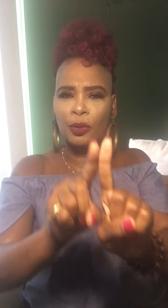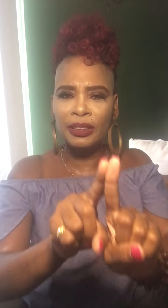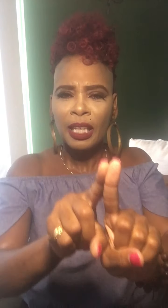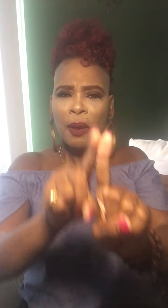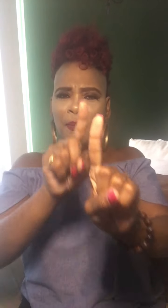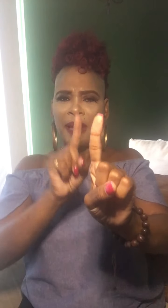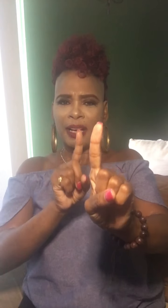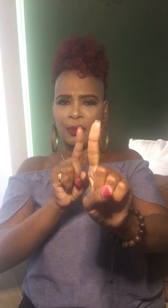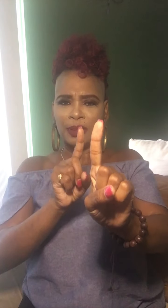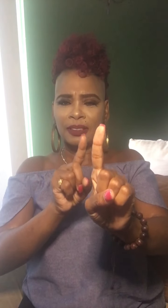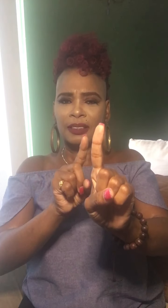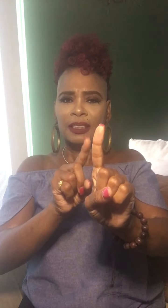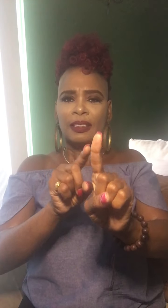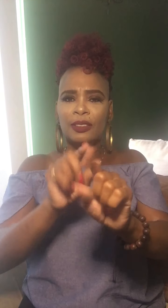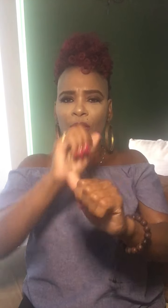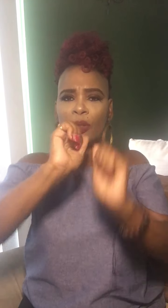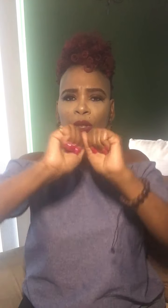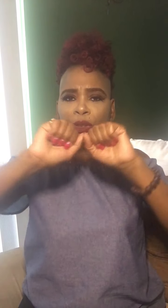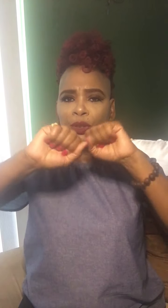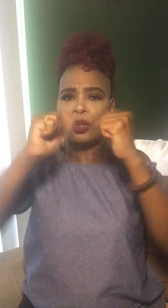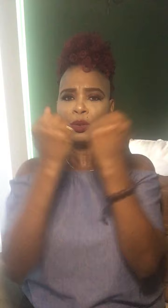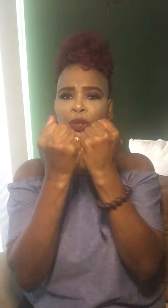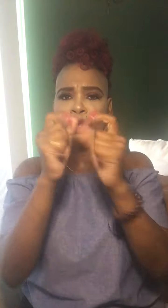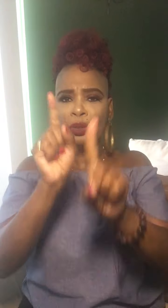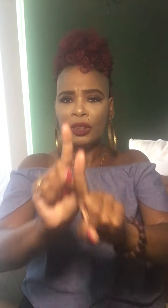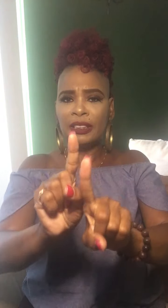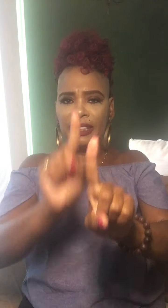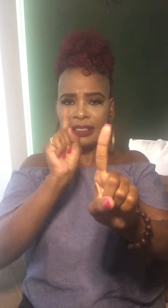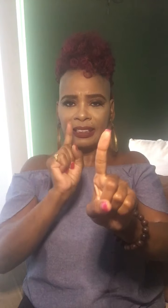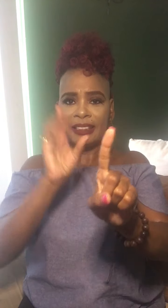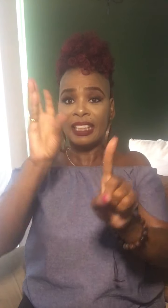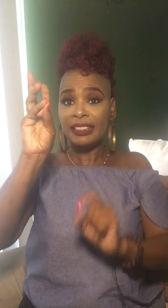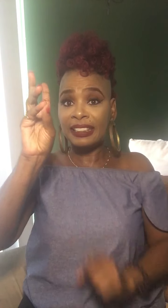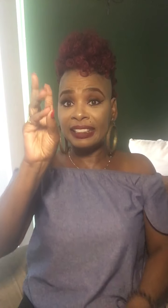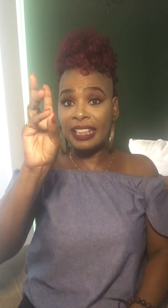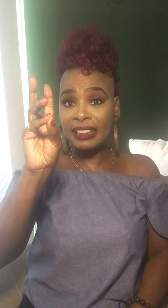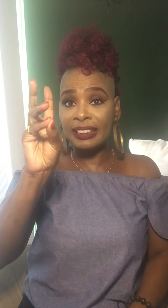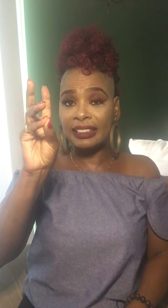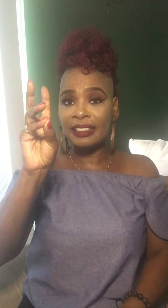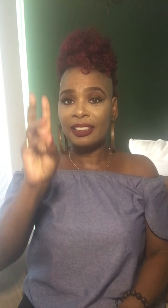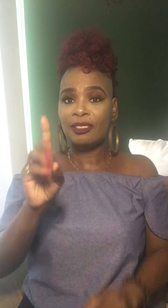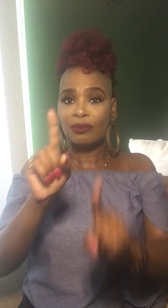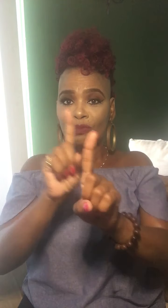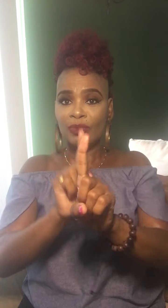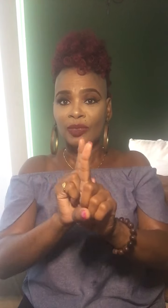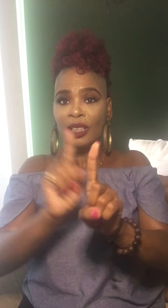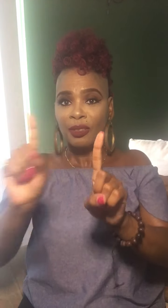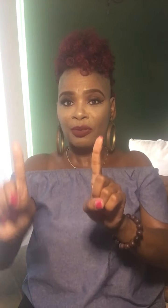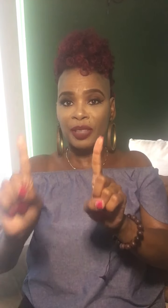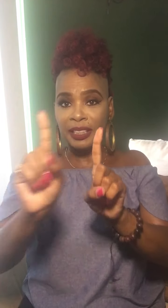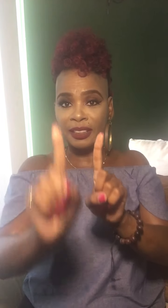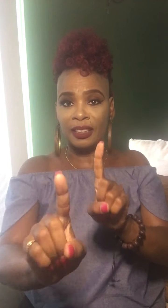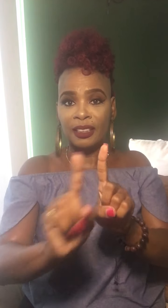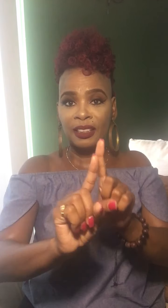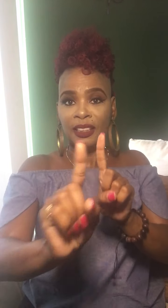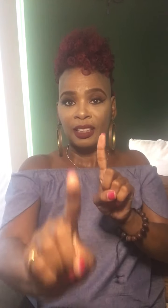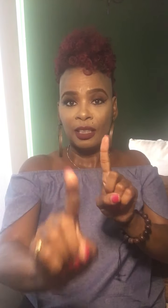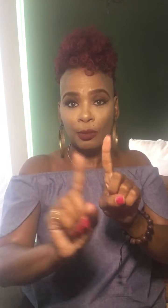it's backwards. So social distance 6 feet